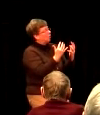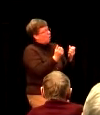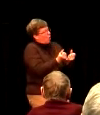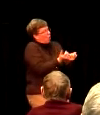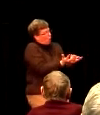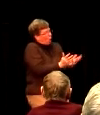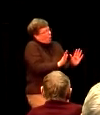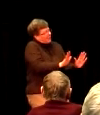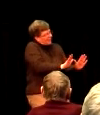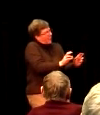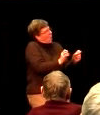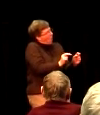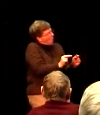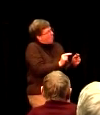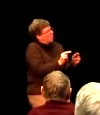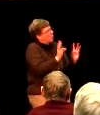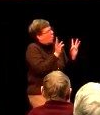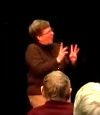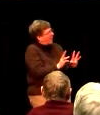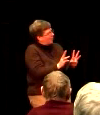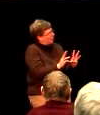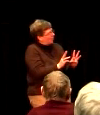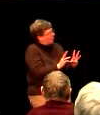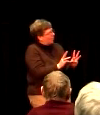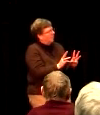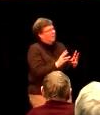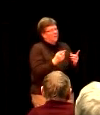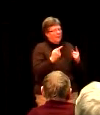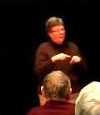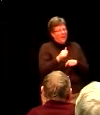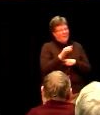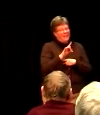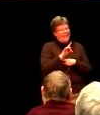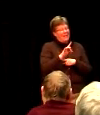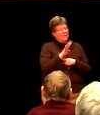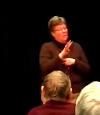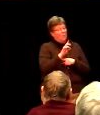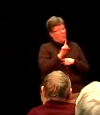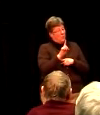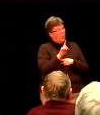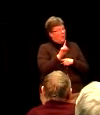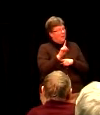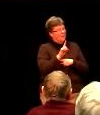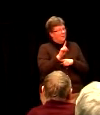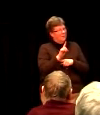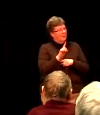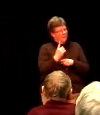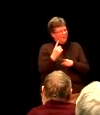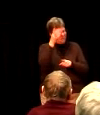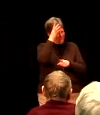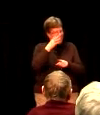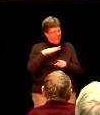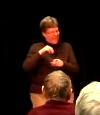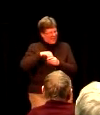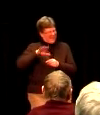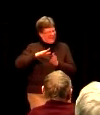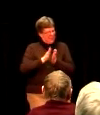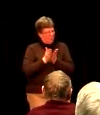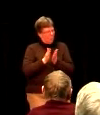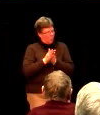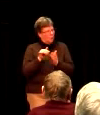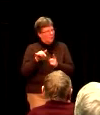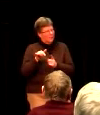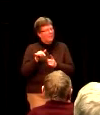think. In 1841, Espy, in his book, Philosophy of Storms, they called him the